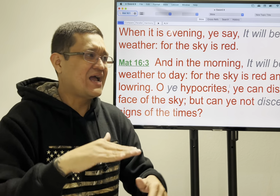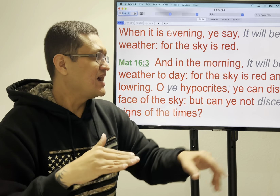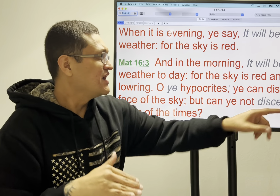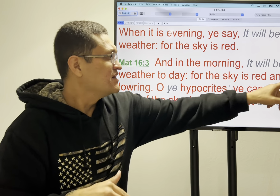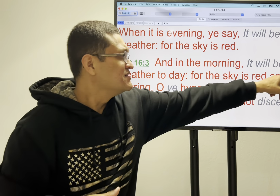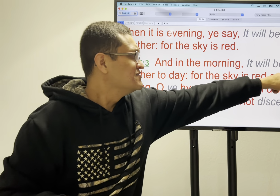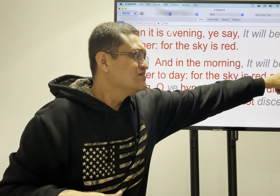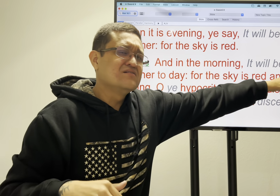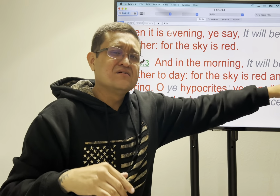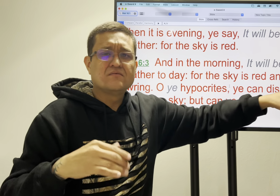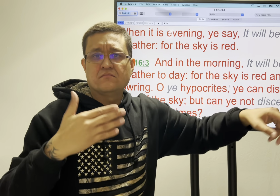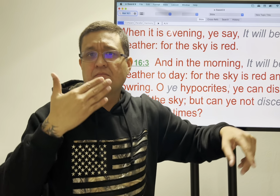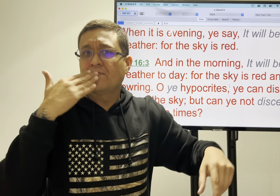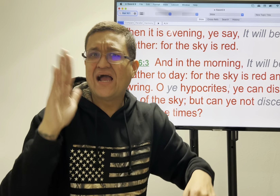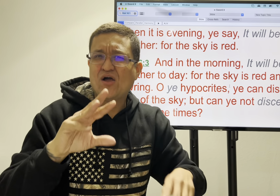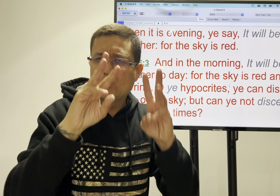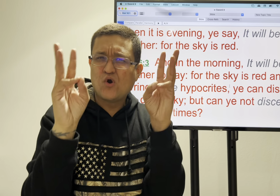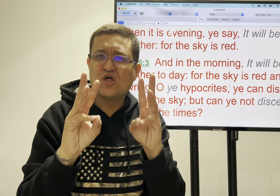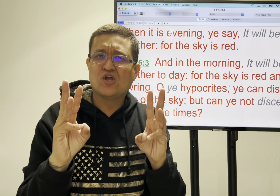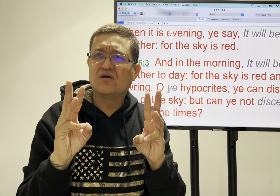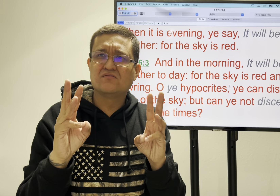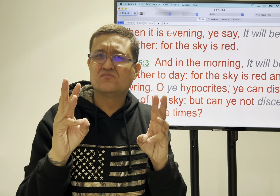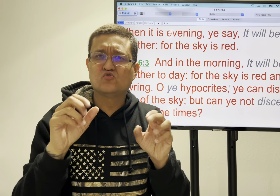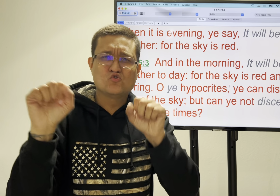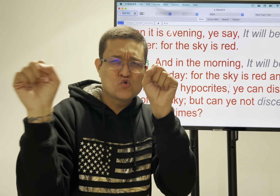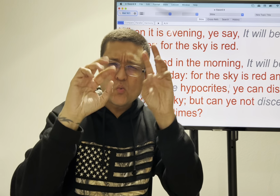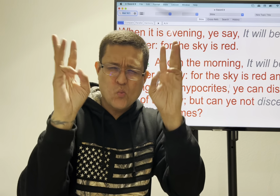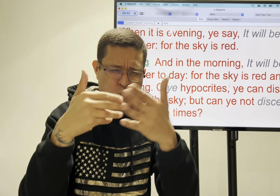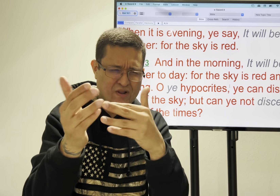it will be foul, meaning bad weather,